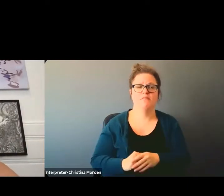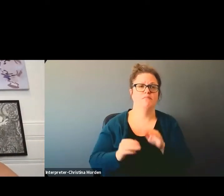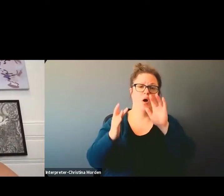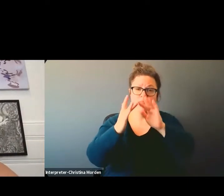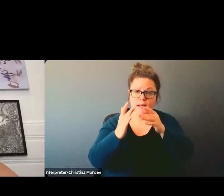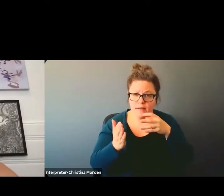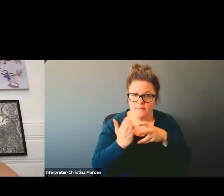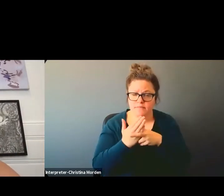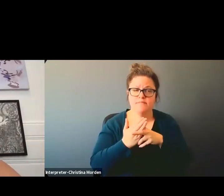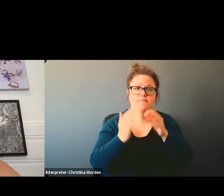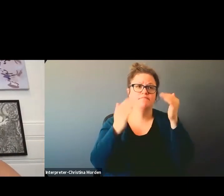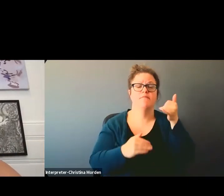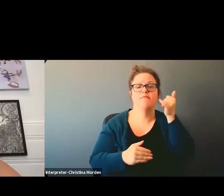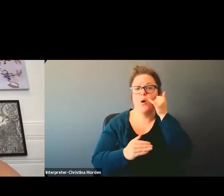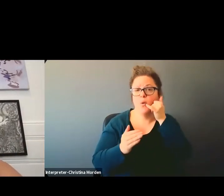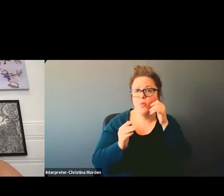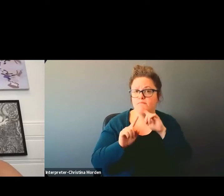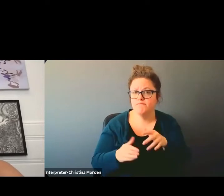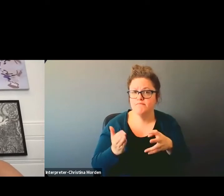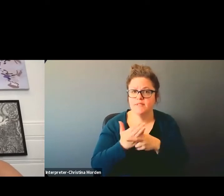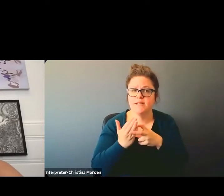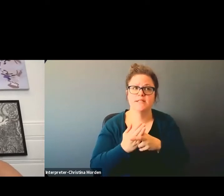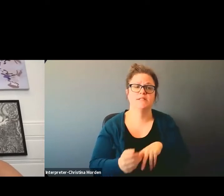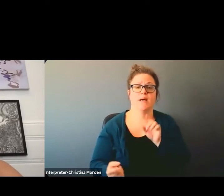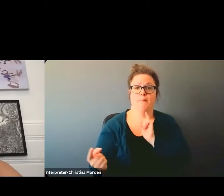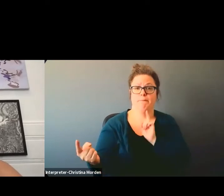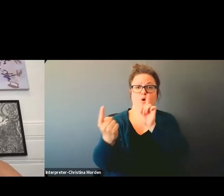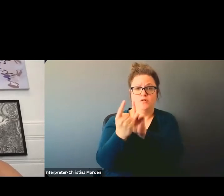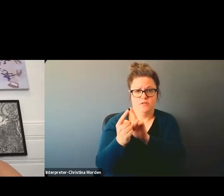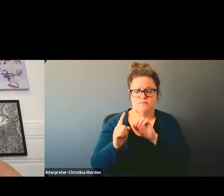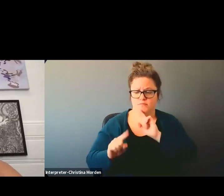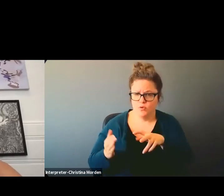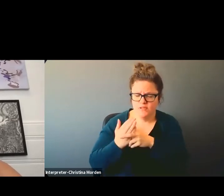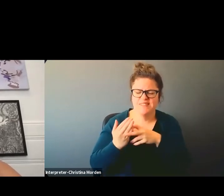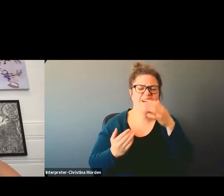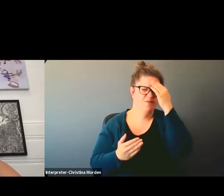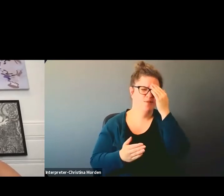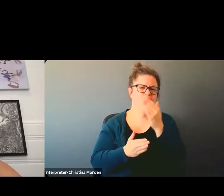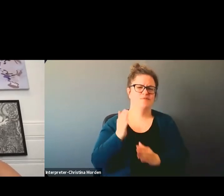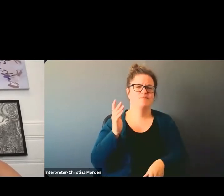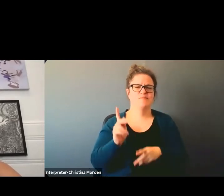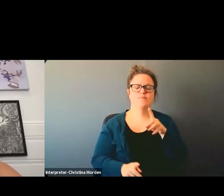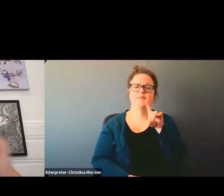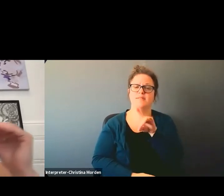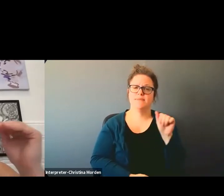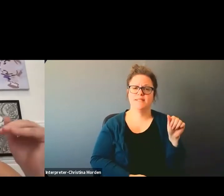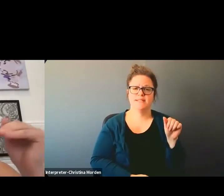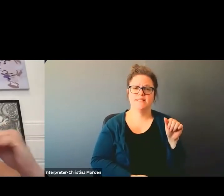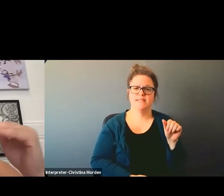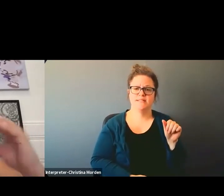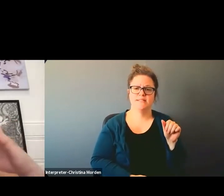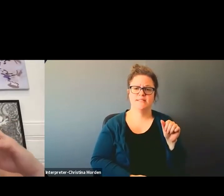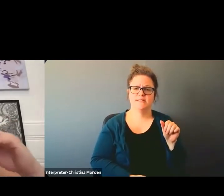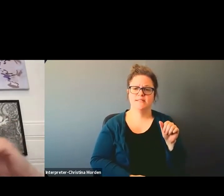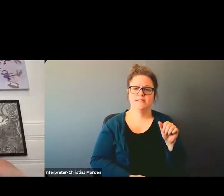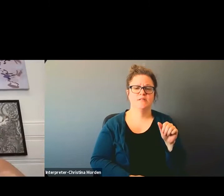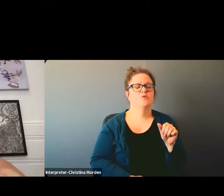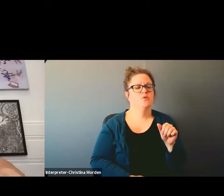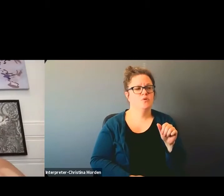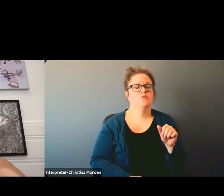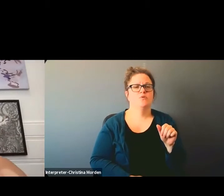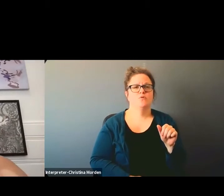phone, in person. That's really important. I know some people with disabilities, because there's such an economic